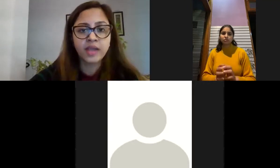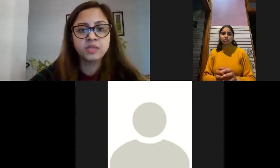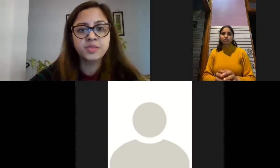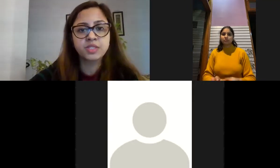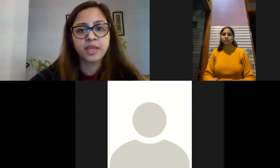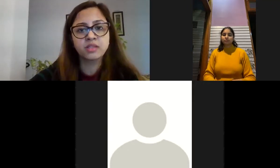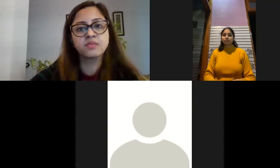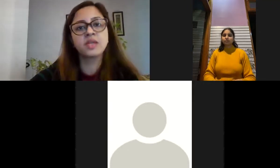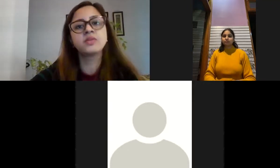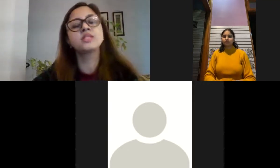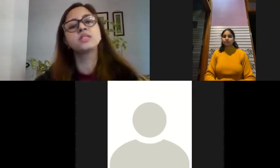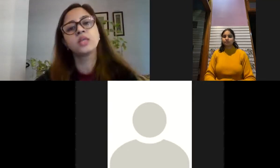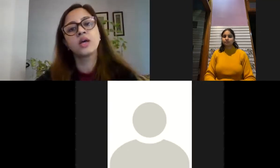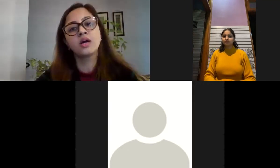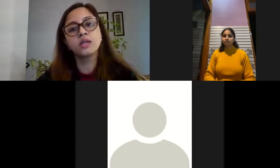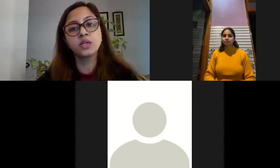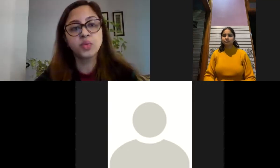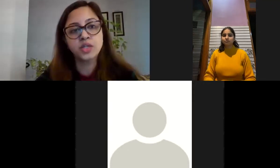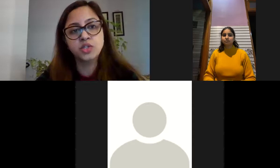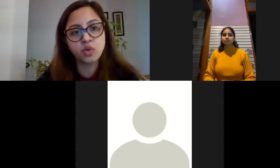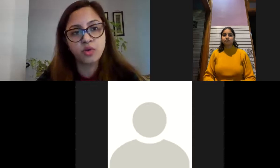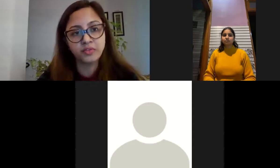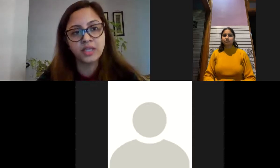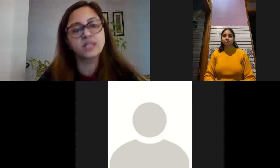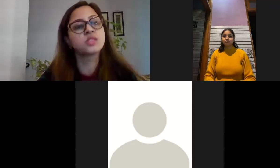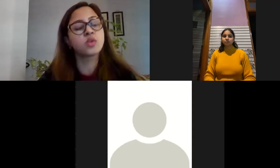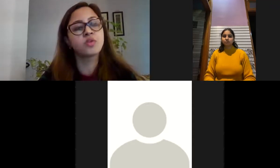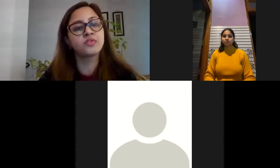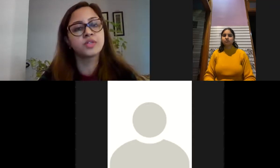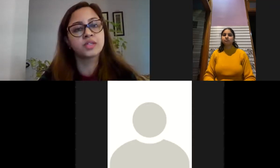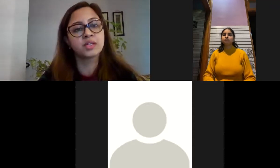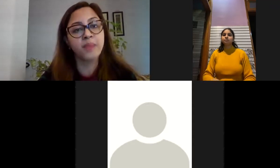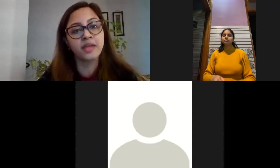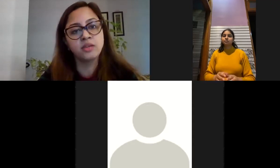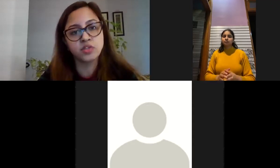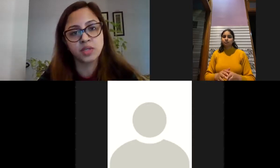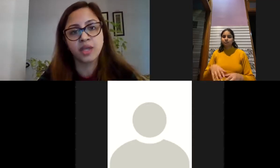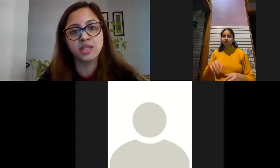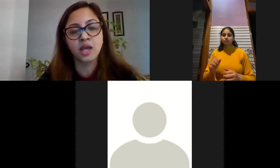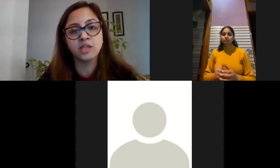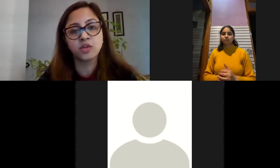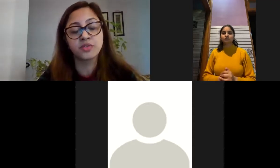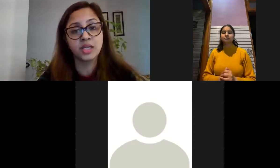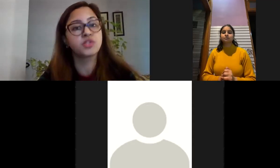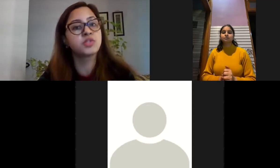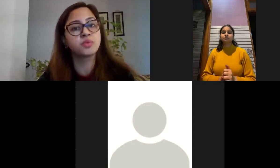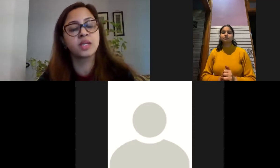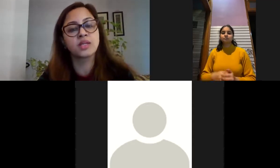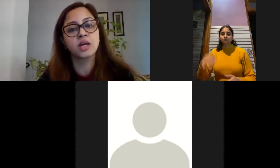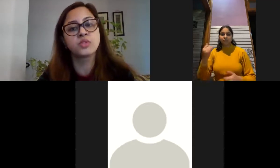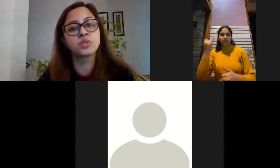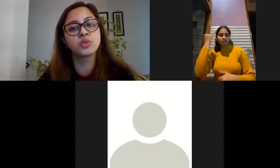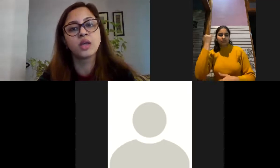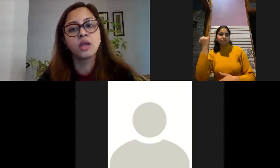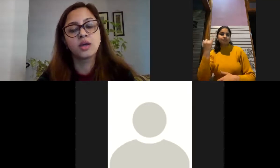in a wider perspective, there is a conversion of feelings of companionship and the idea of relationship when